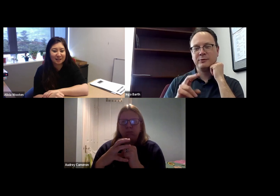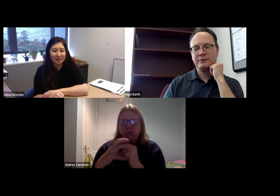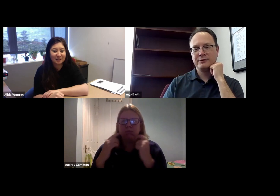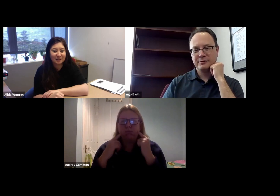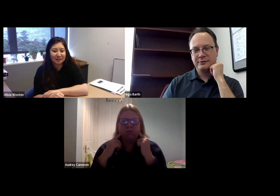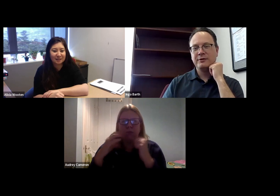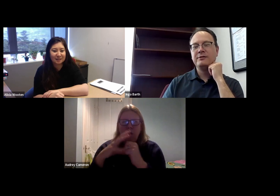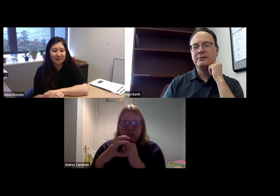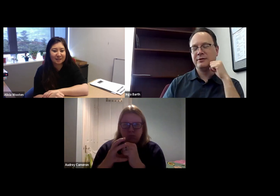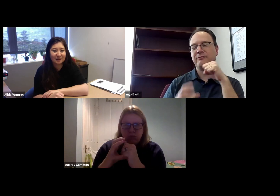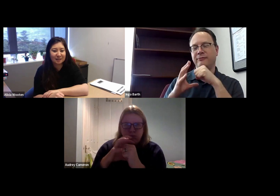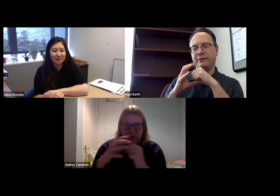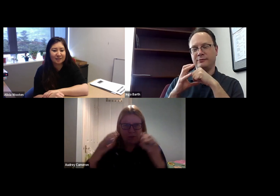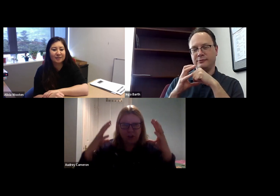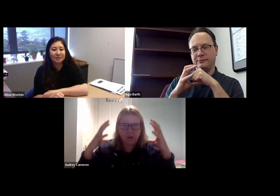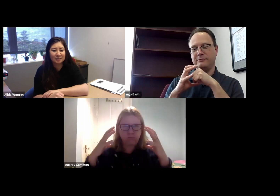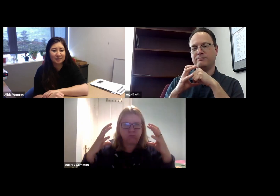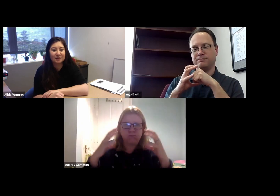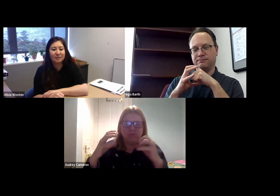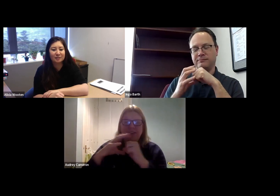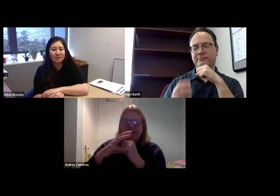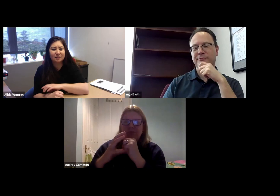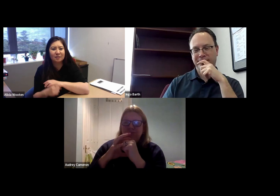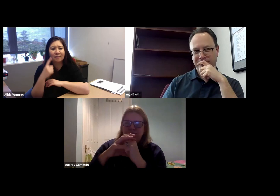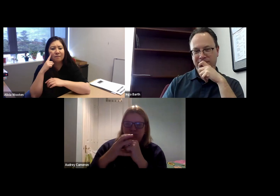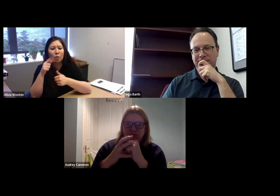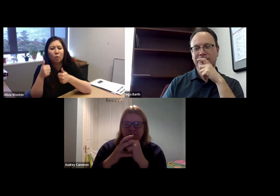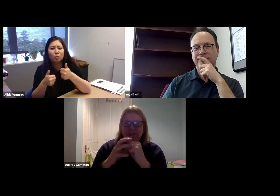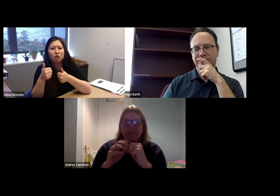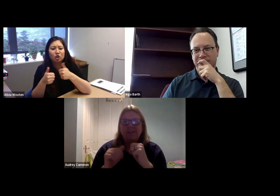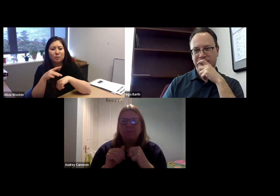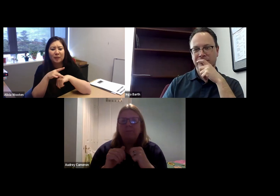able to depict that as well.